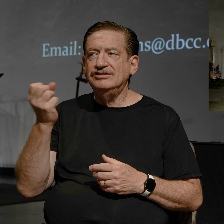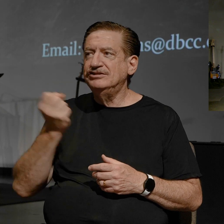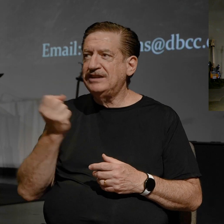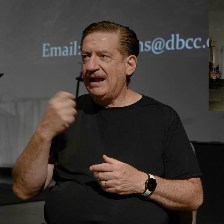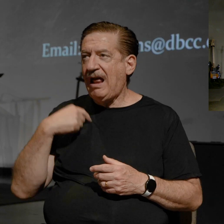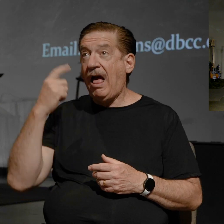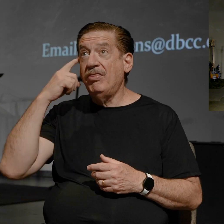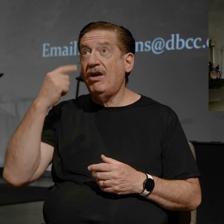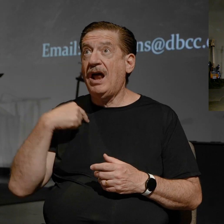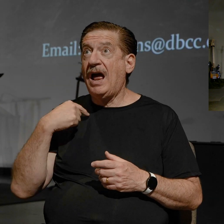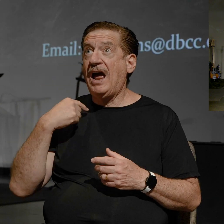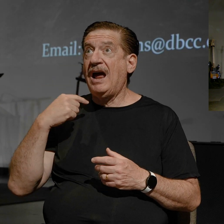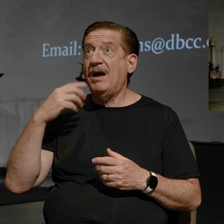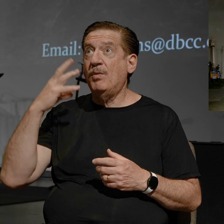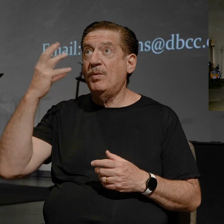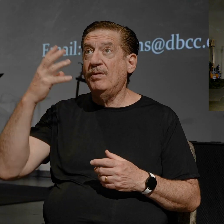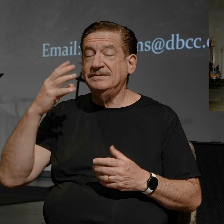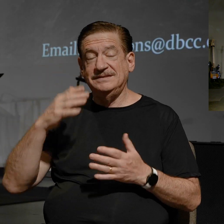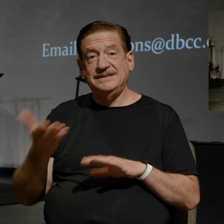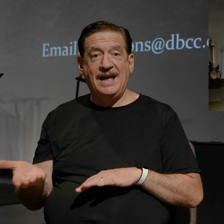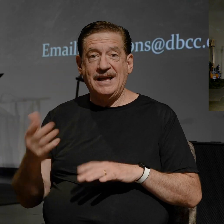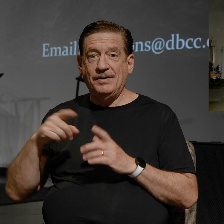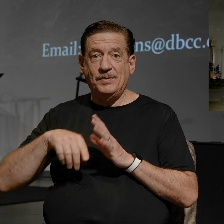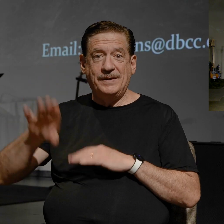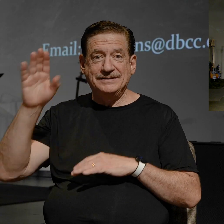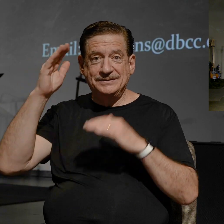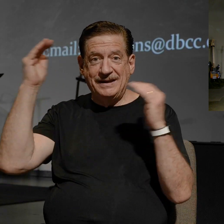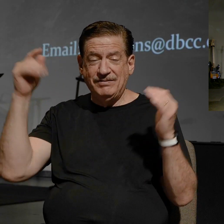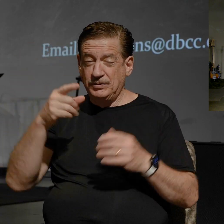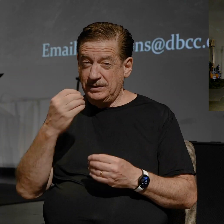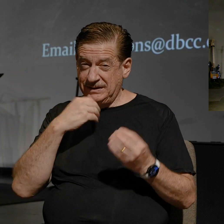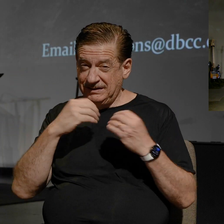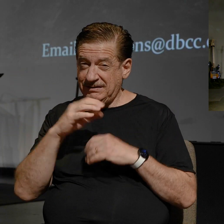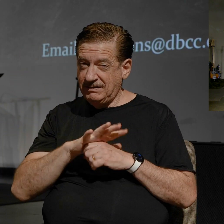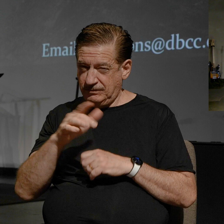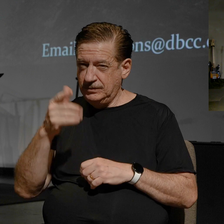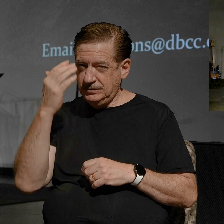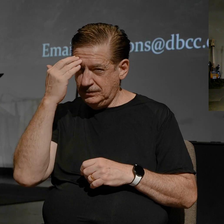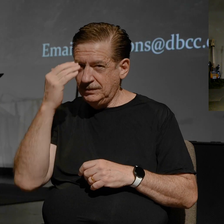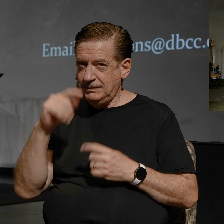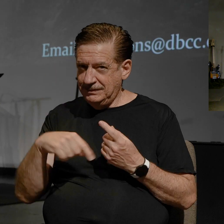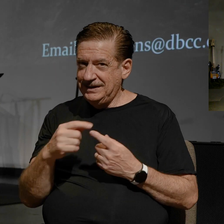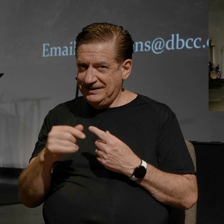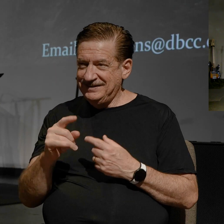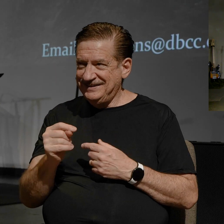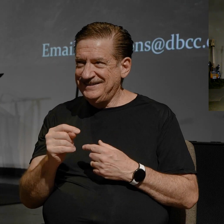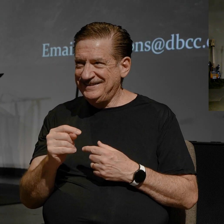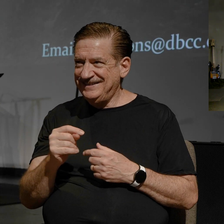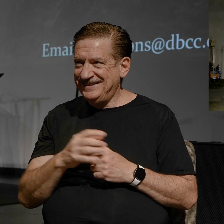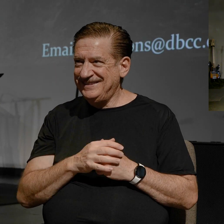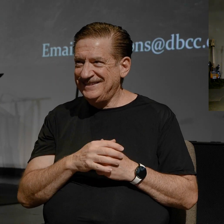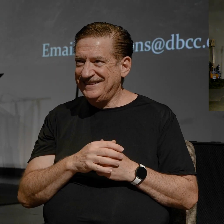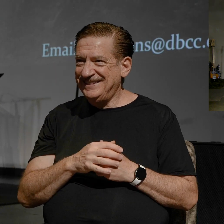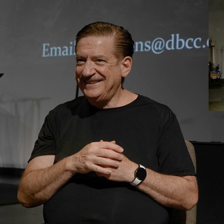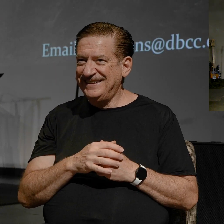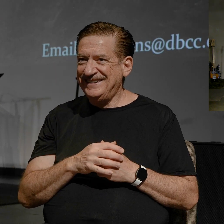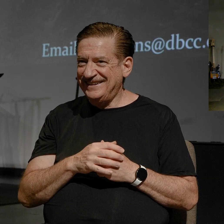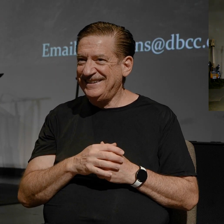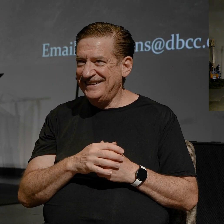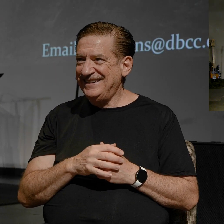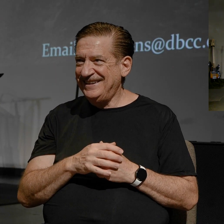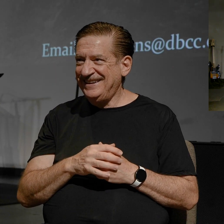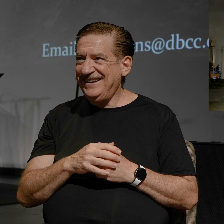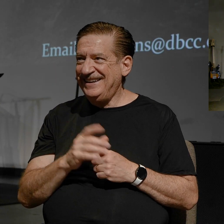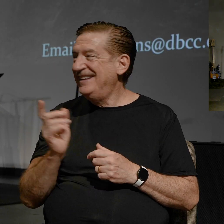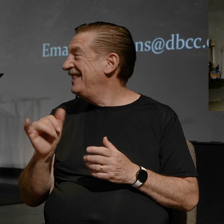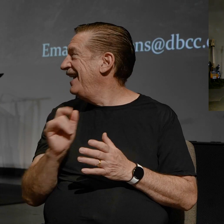I had died and gone to heaven. And if you eat that meal enough, you will die and go to heaven. But it's tasty in the